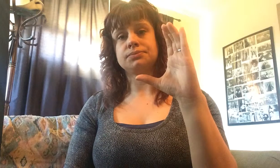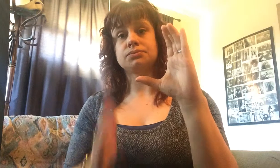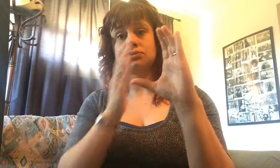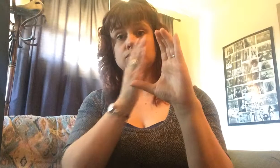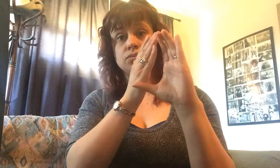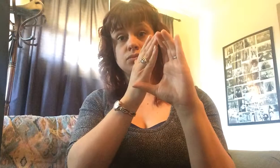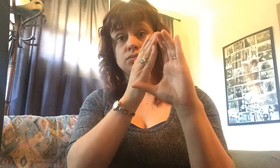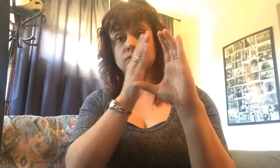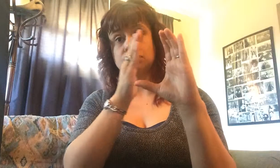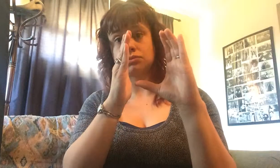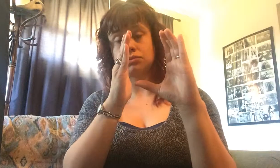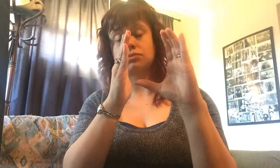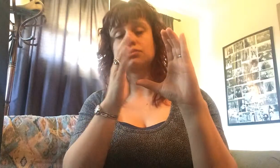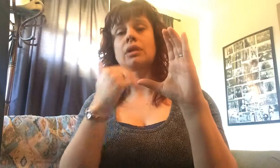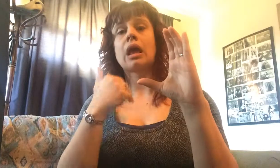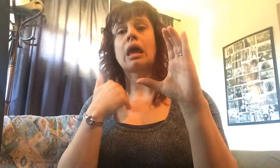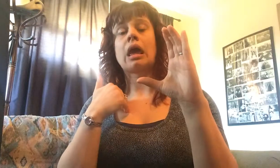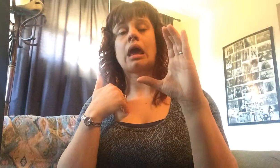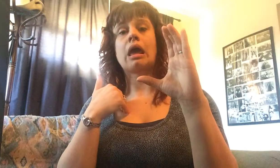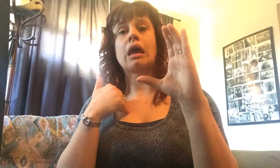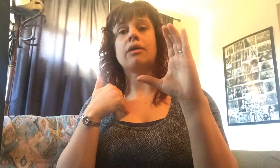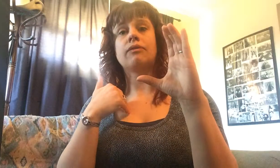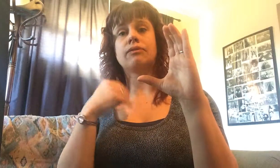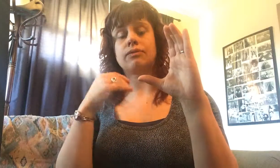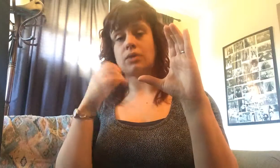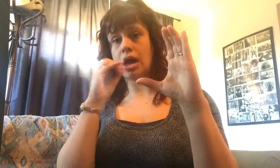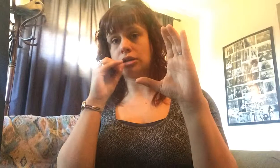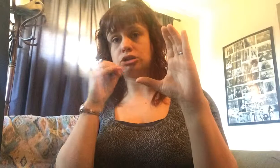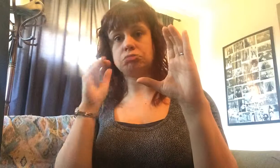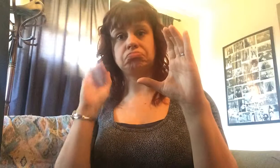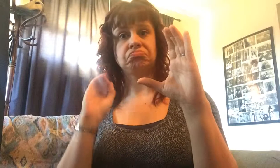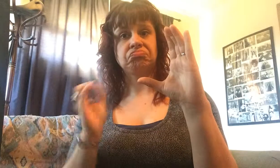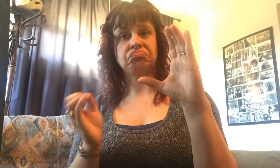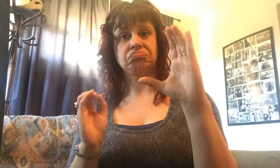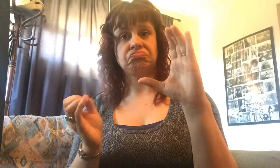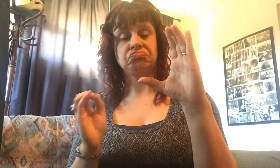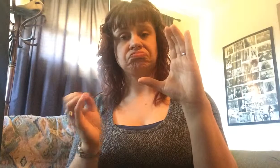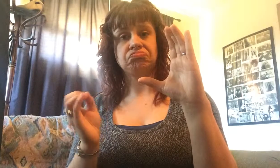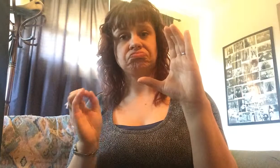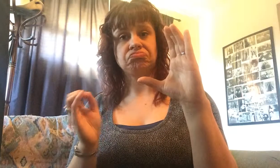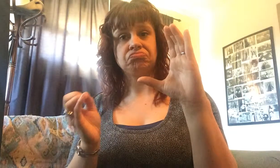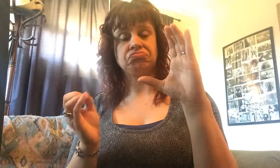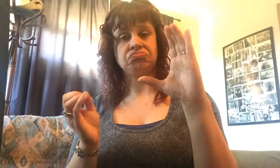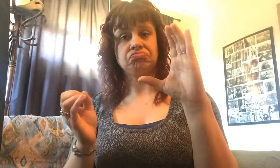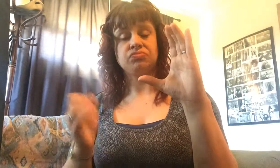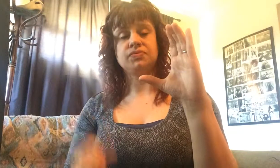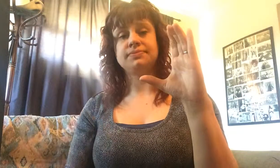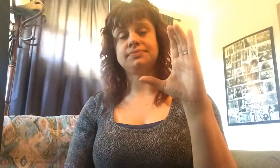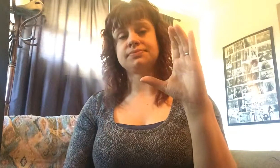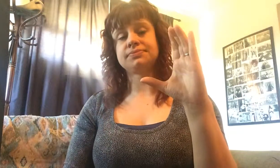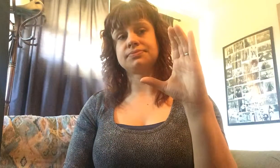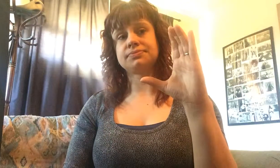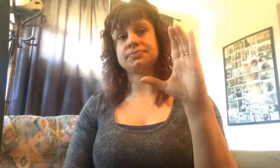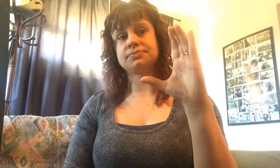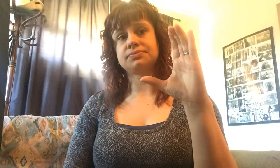the deoxygenated blood, the blood which is going to be deficient in oxygen or it is going to be rich in